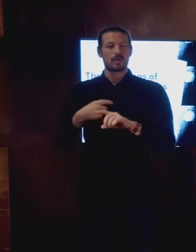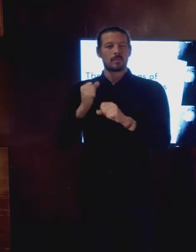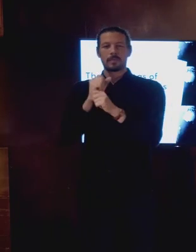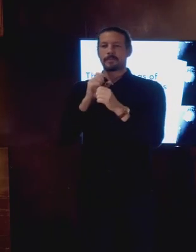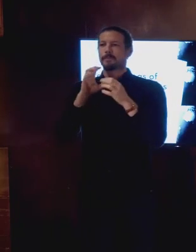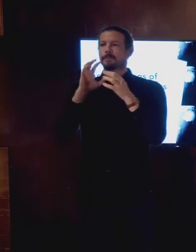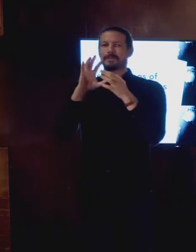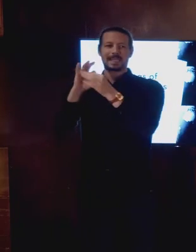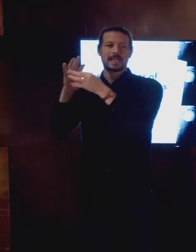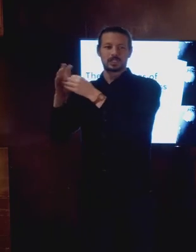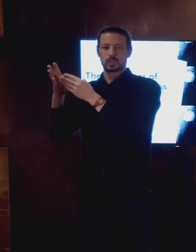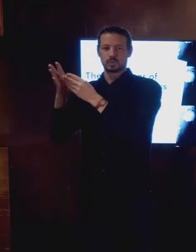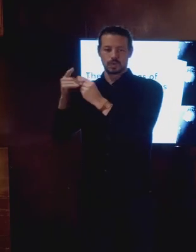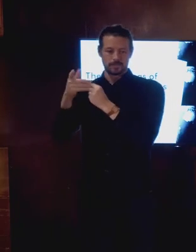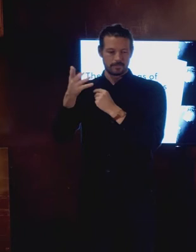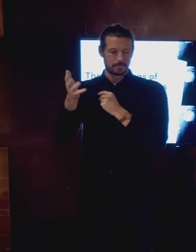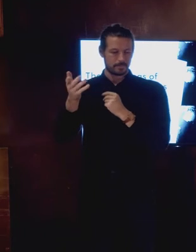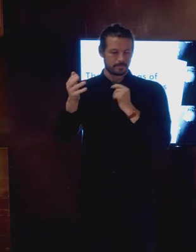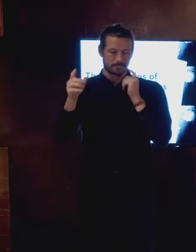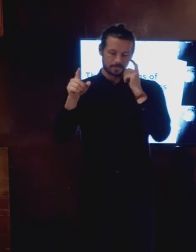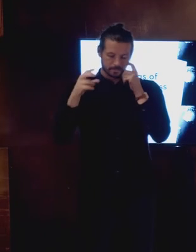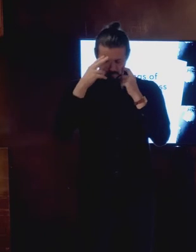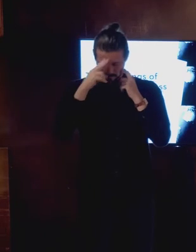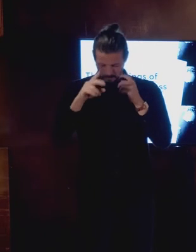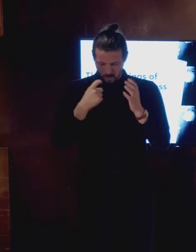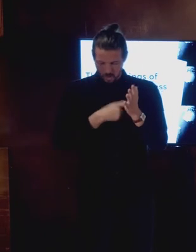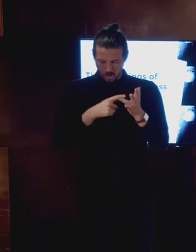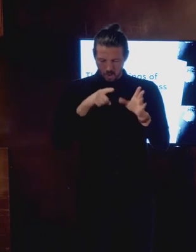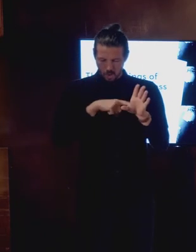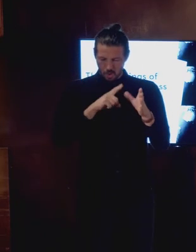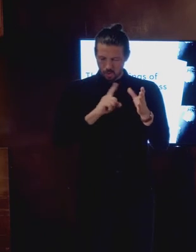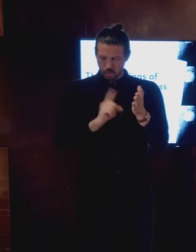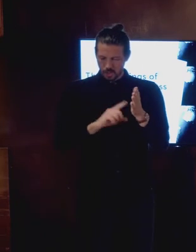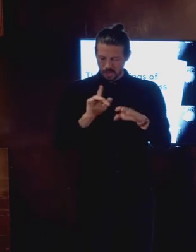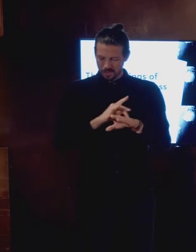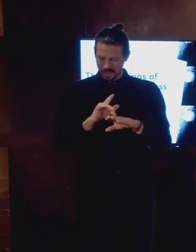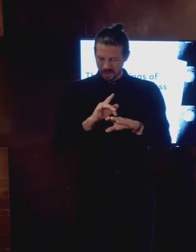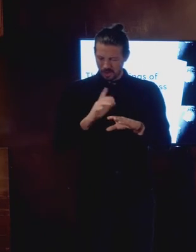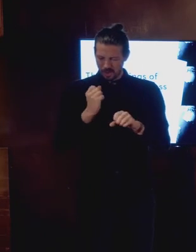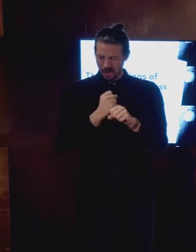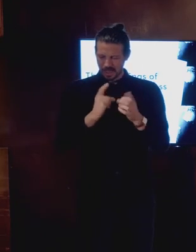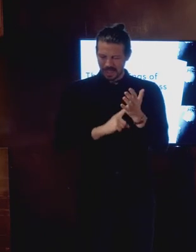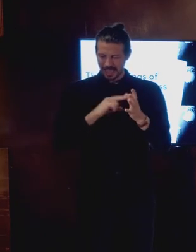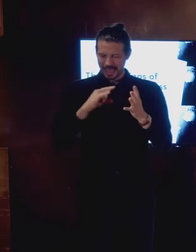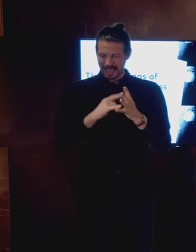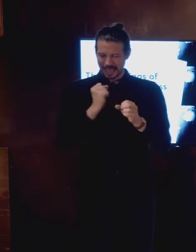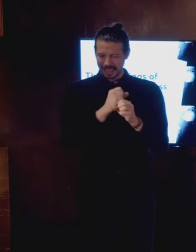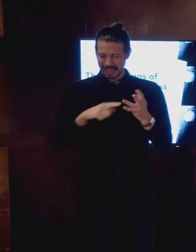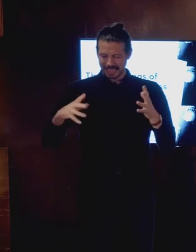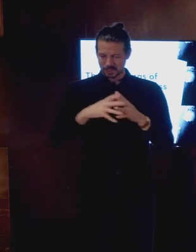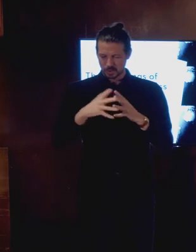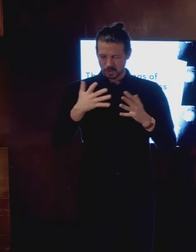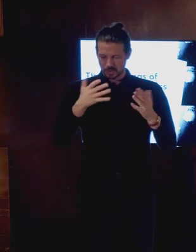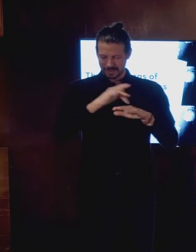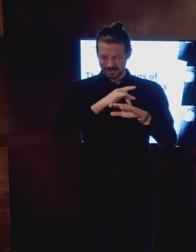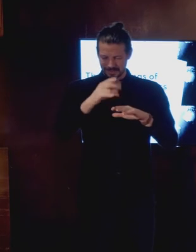with the what's it called, Royal Theatre, Glasgow. Sorry, my brain can't find the name of the